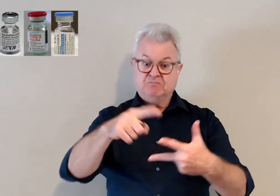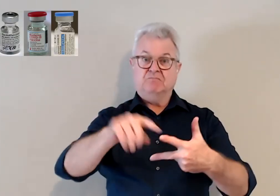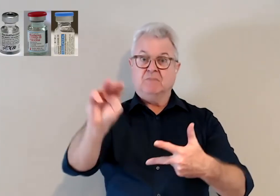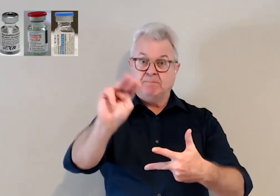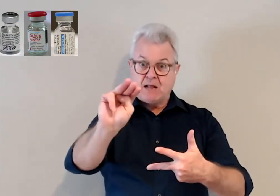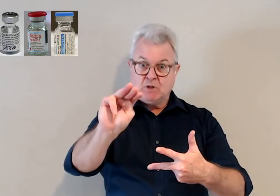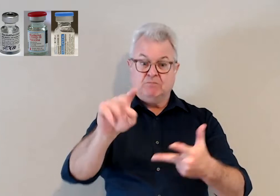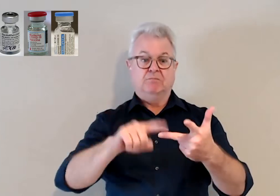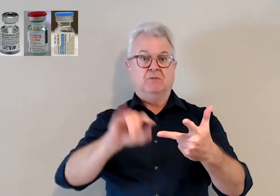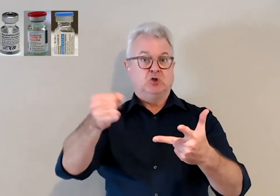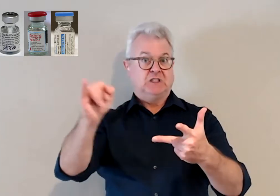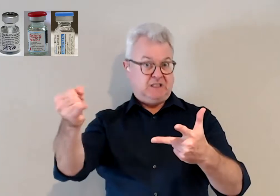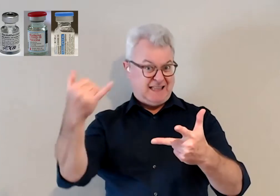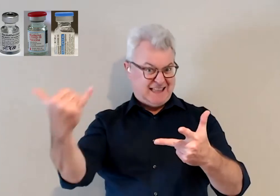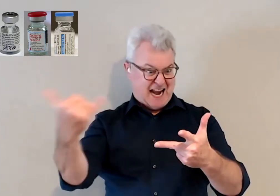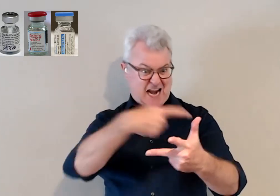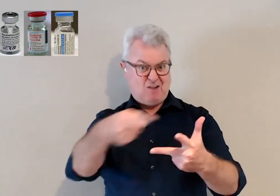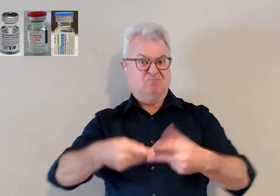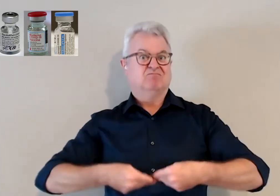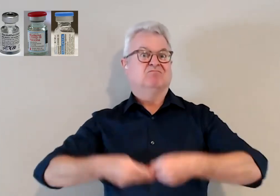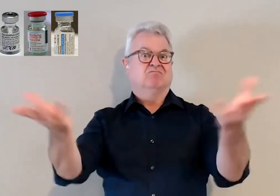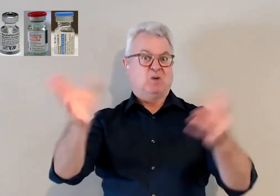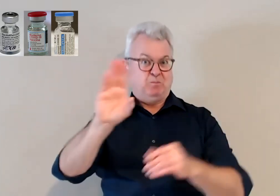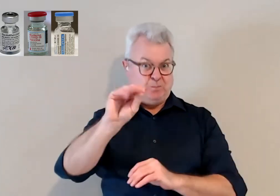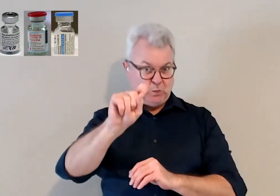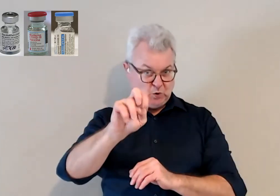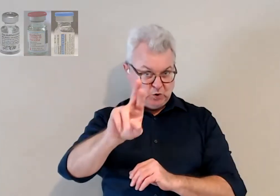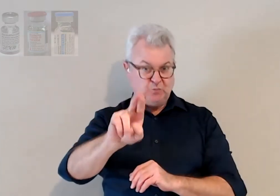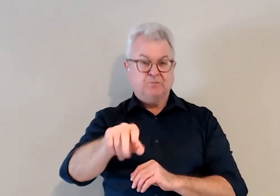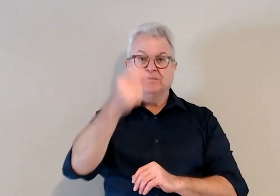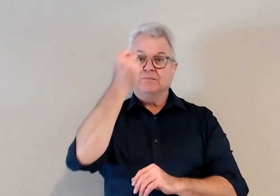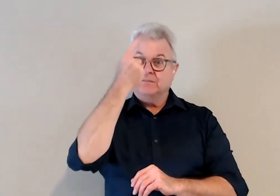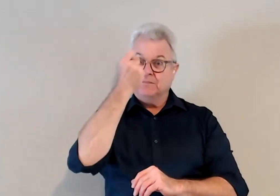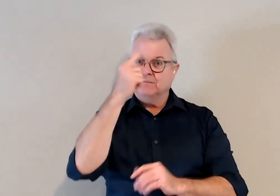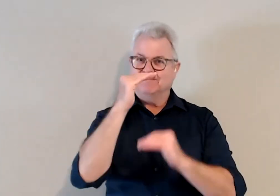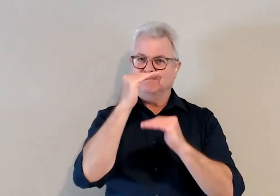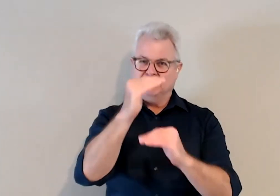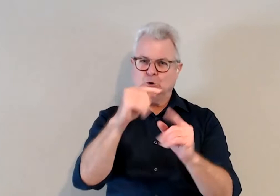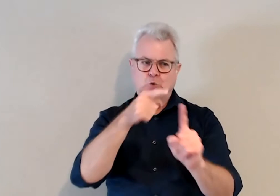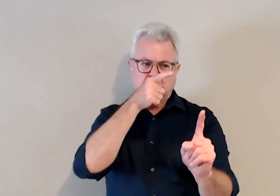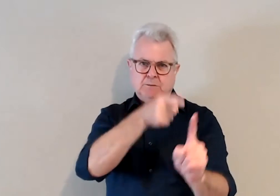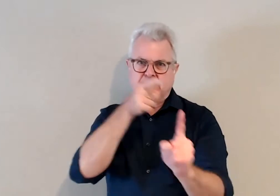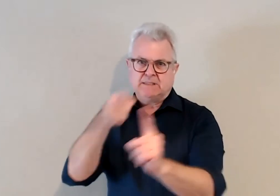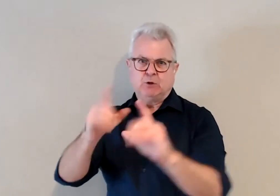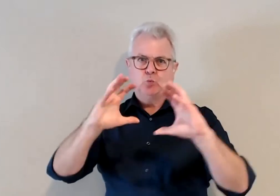are available in 3 brands: Pfizer, Moderna, and Johnson Johnson. They are giving out the boosters for that.